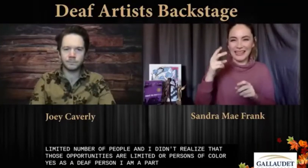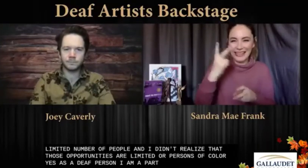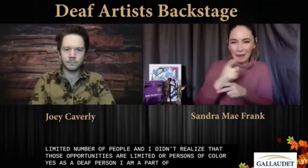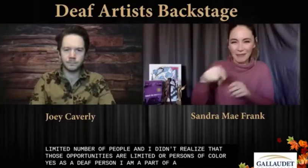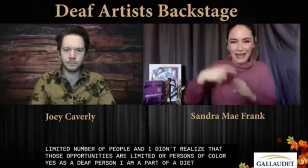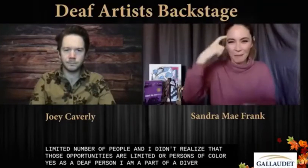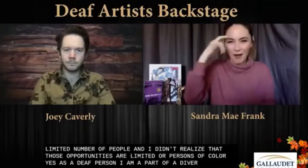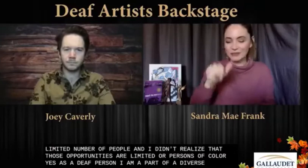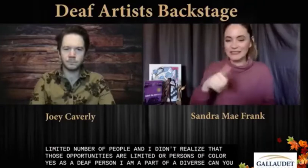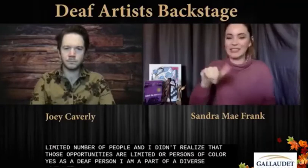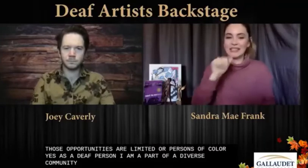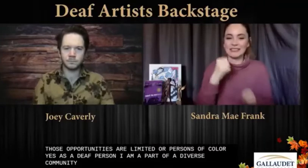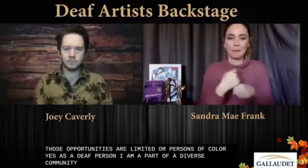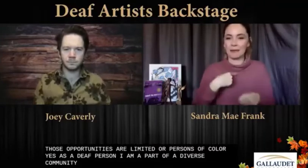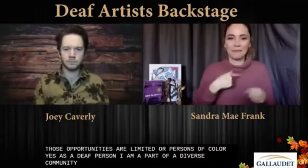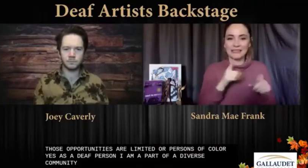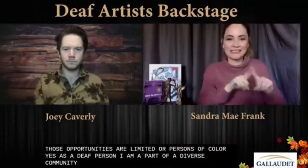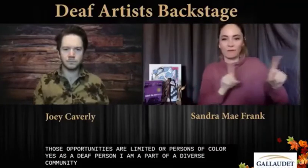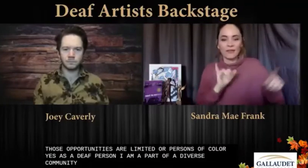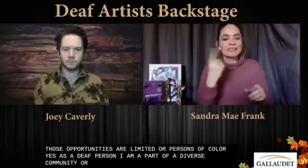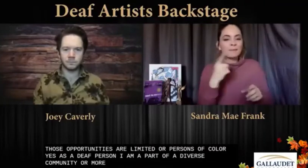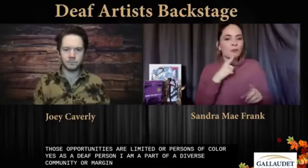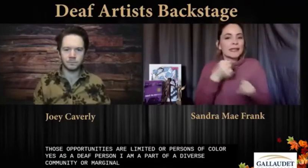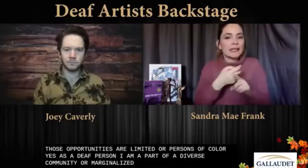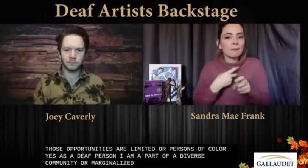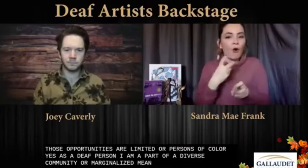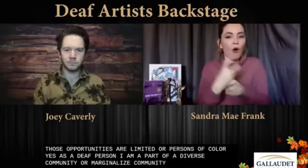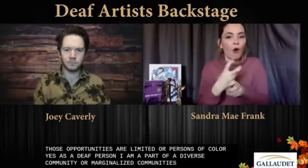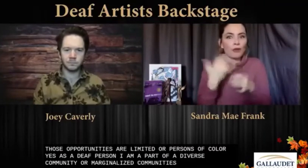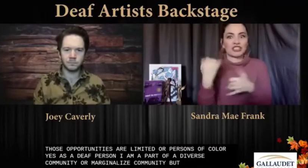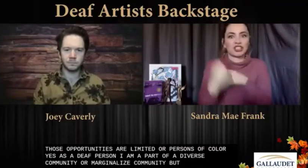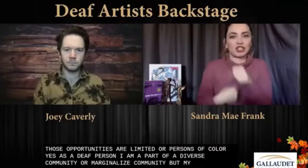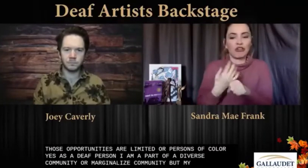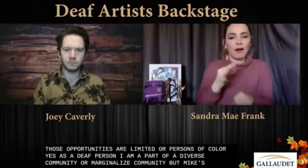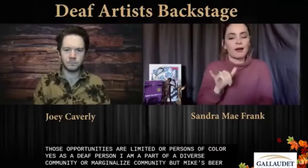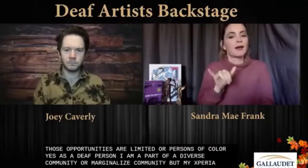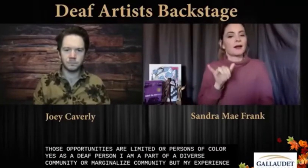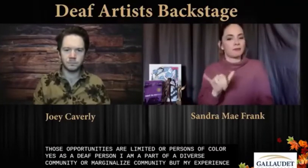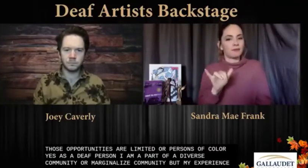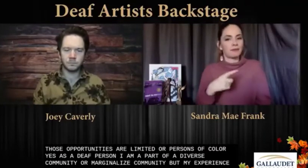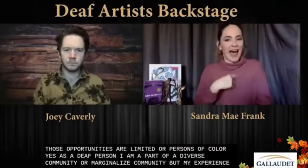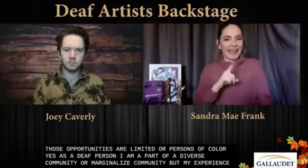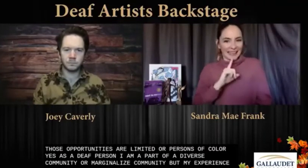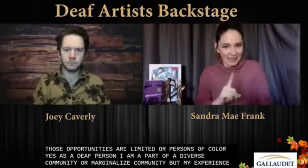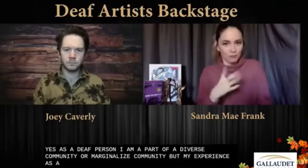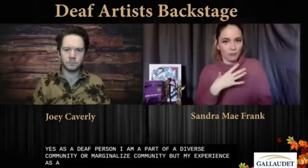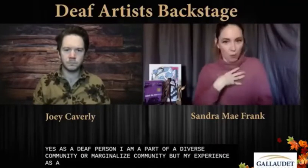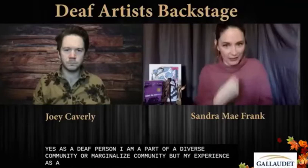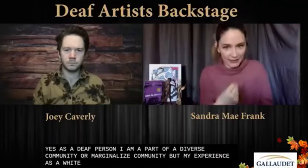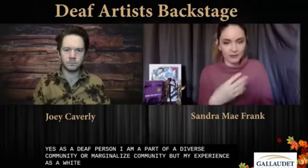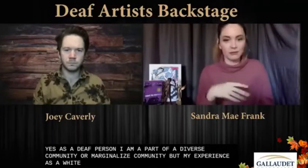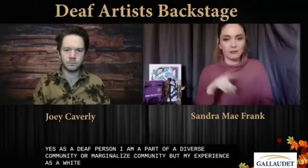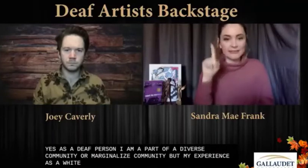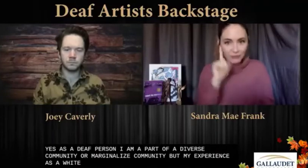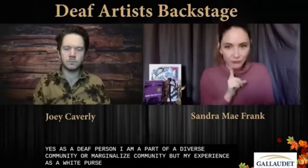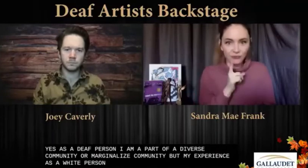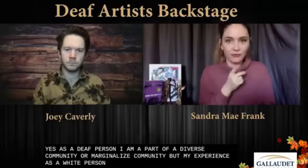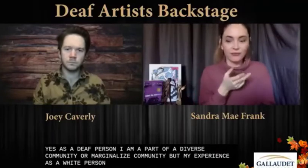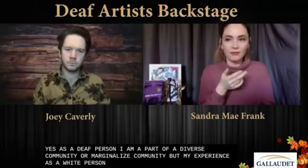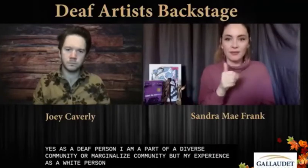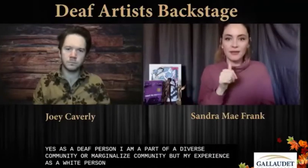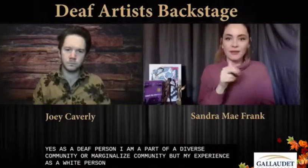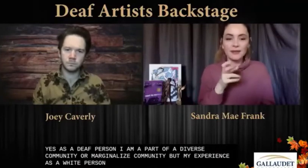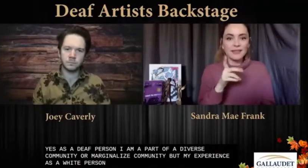of a diverse community or a marginalized community but my experience as a white deaf person